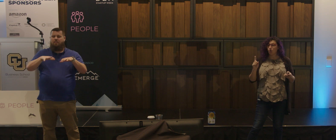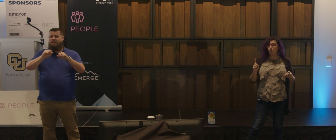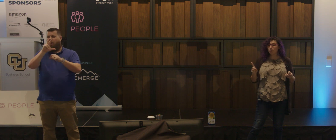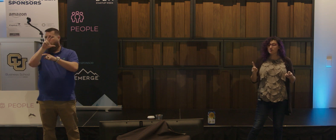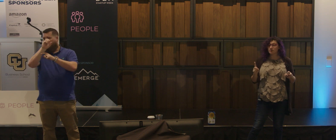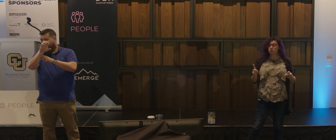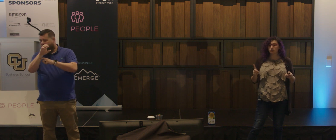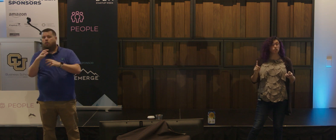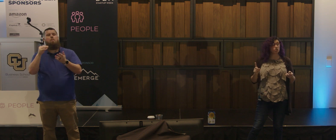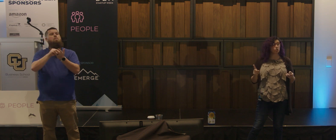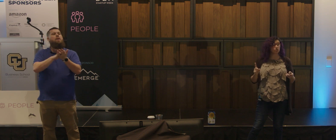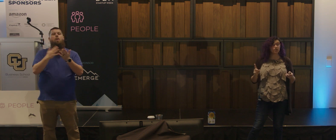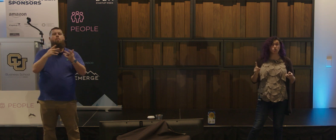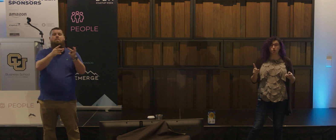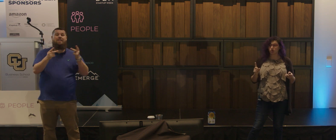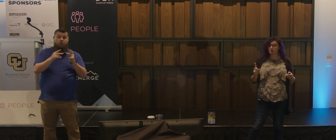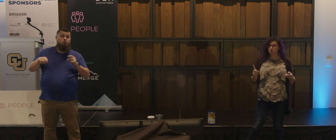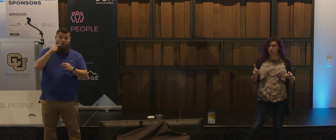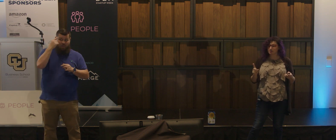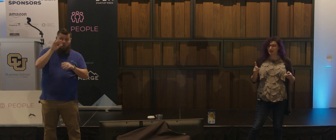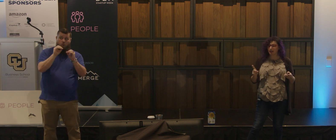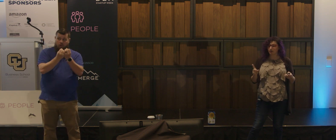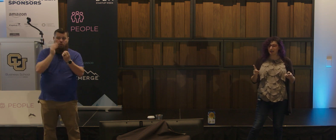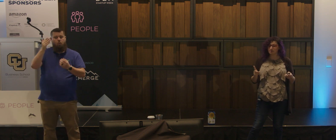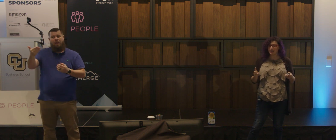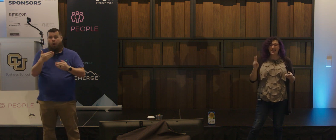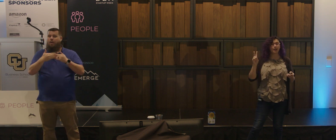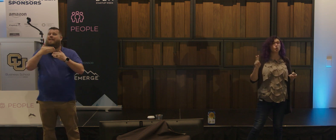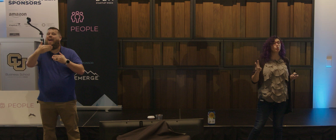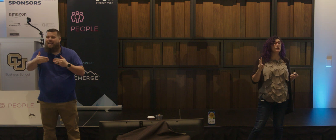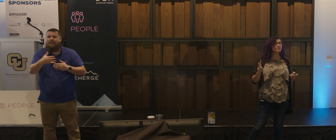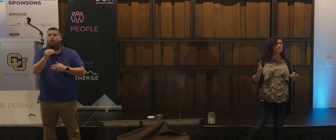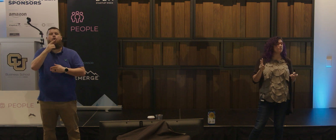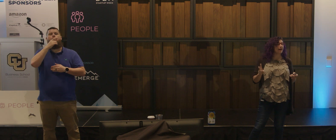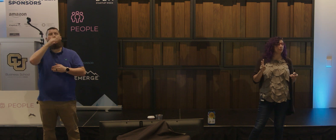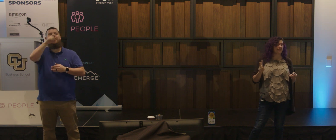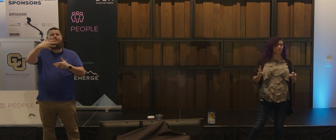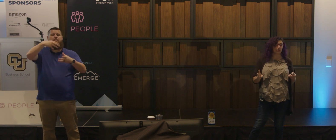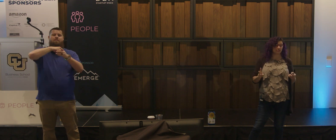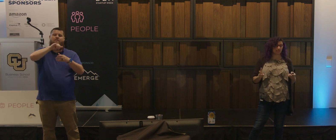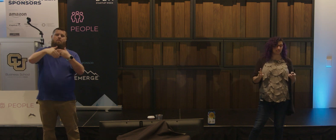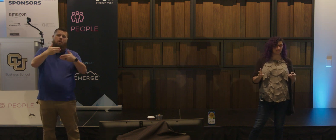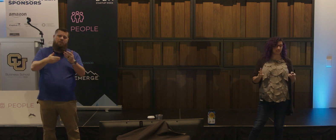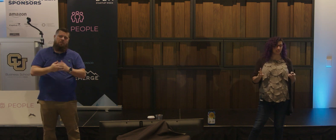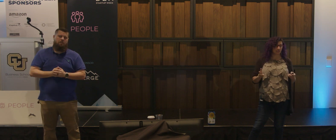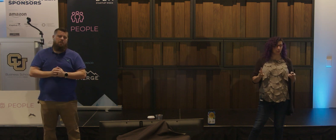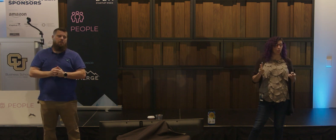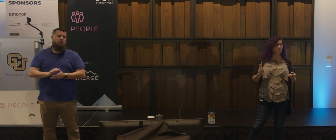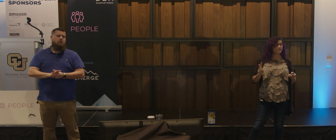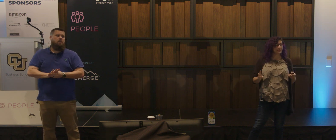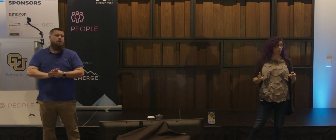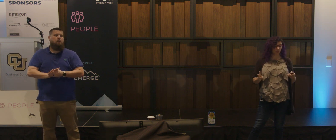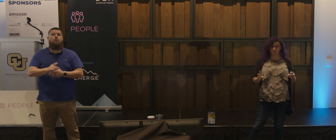here, what position do you think your organization is going to hire next, and who needs to be involved in that process?